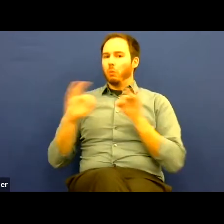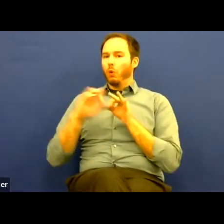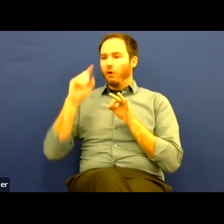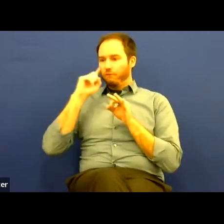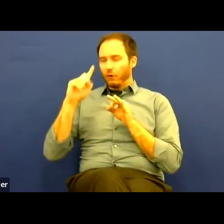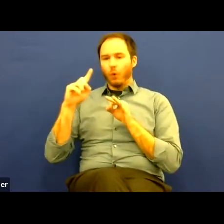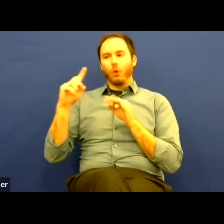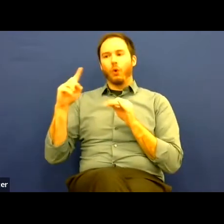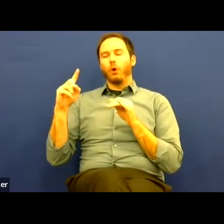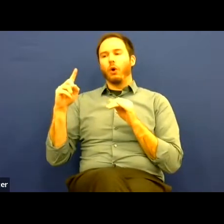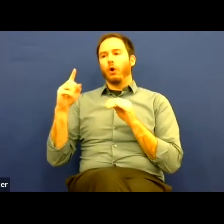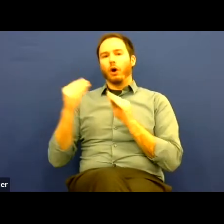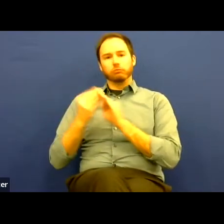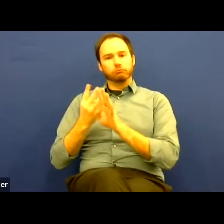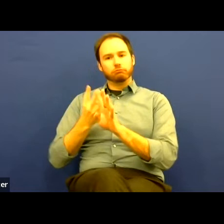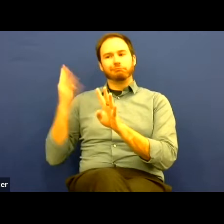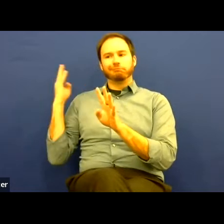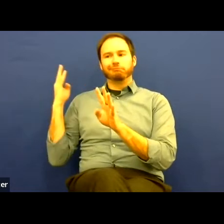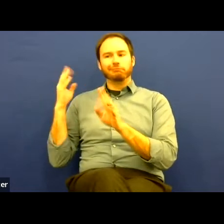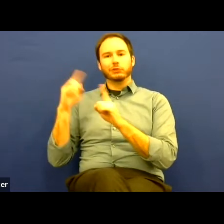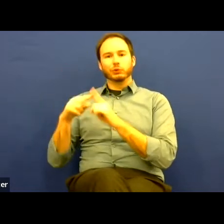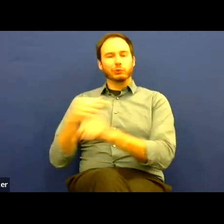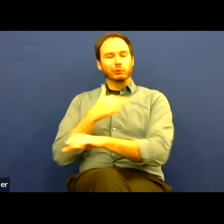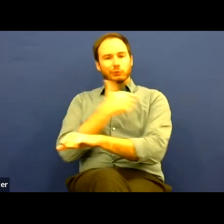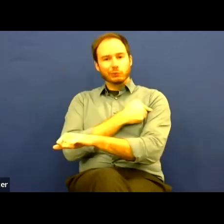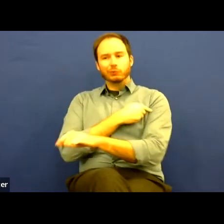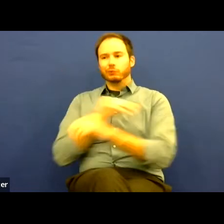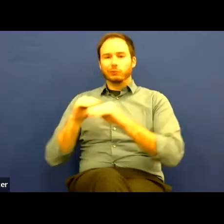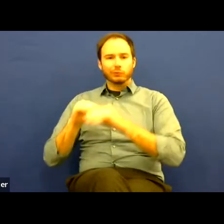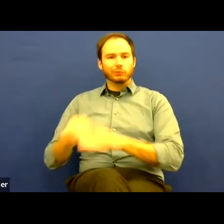distribution and inoculation site.